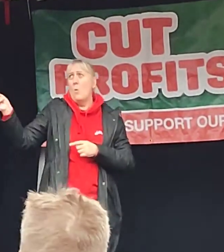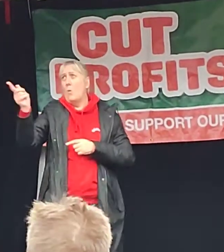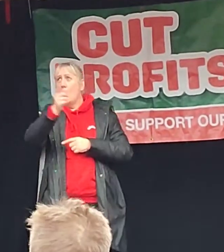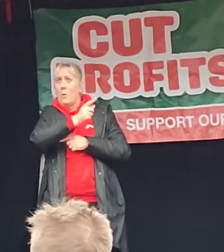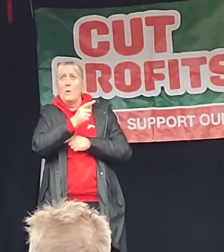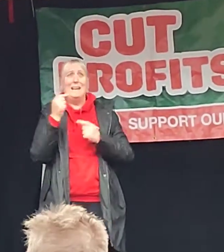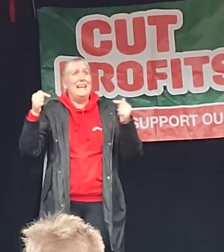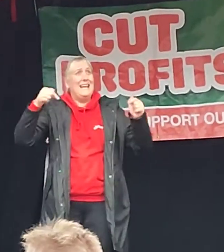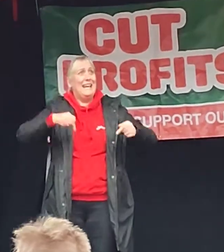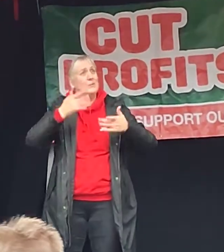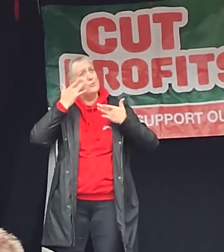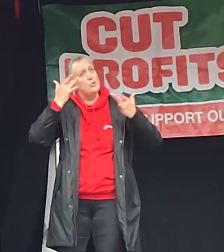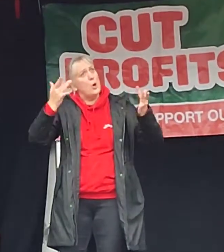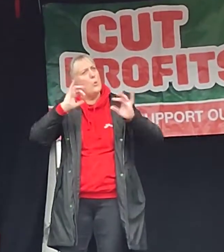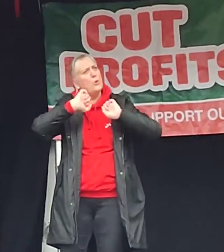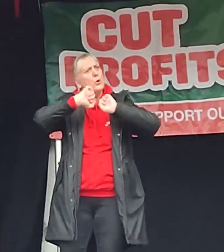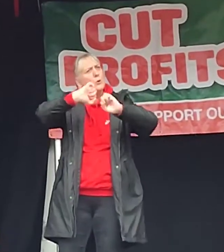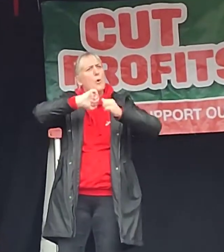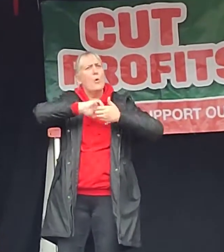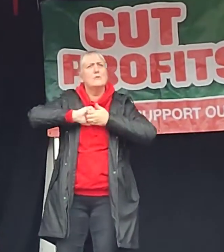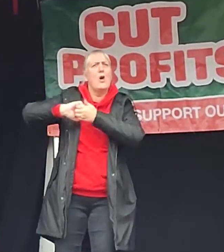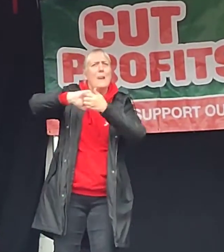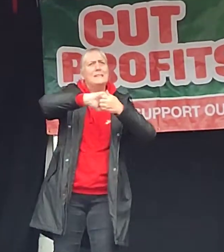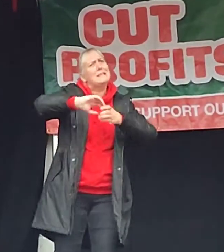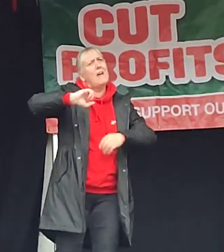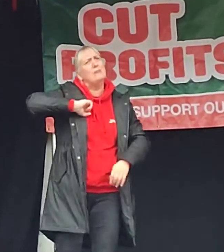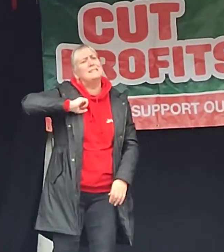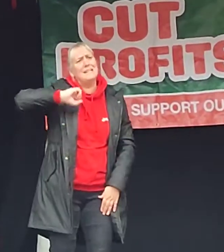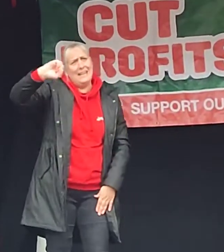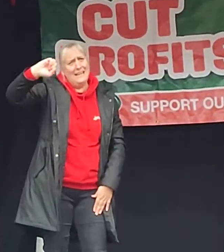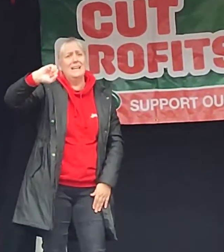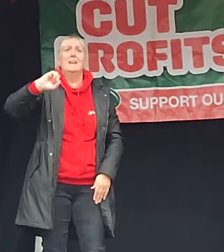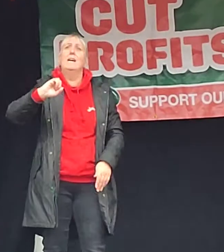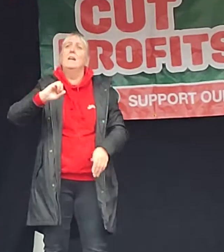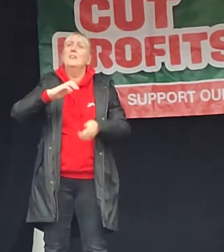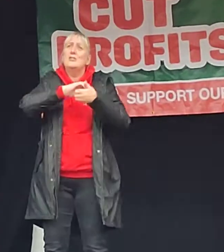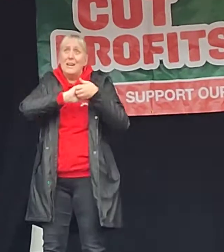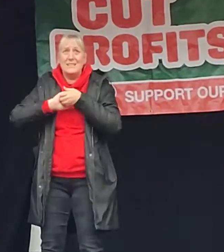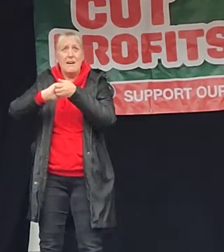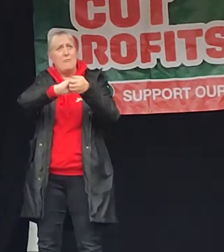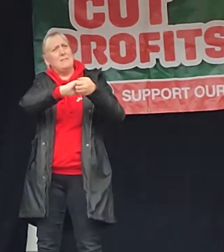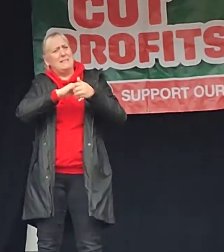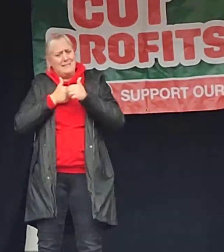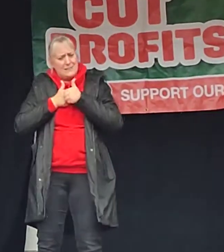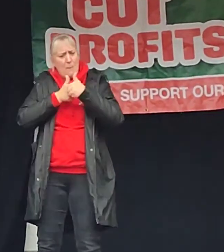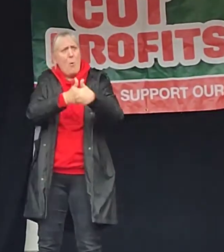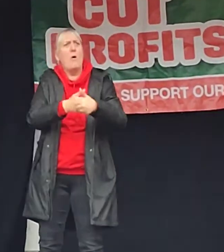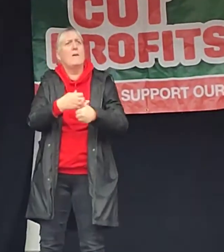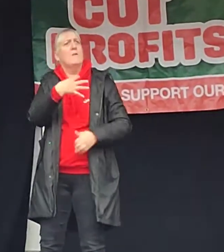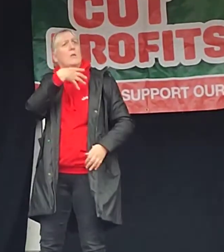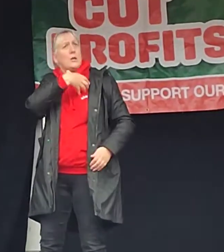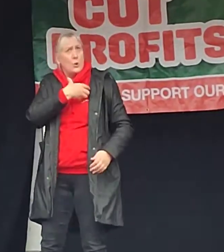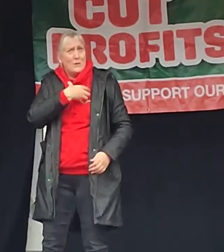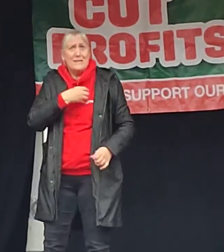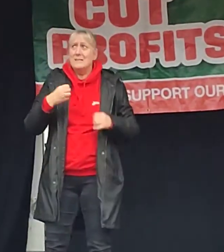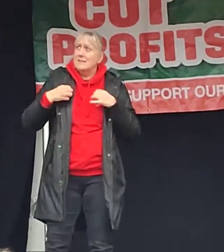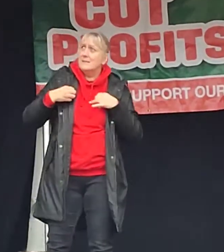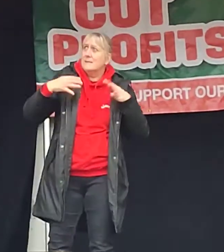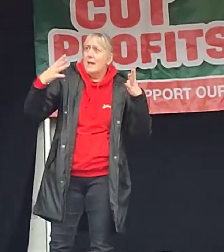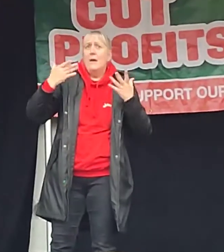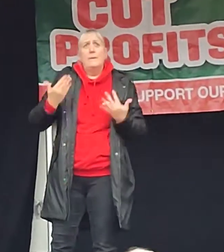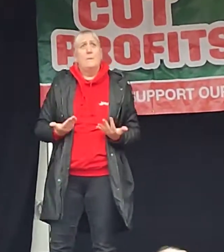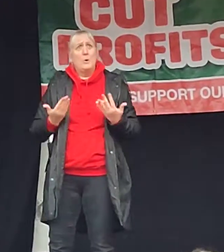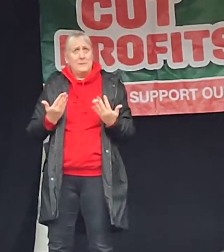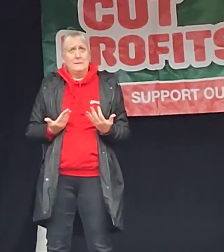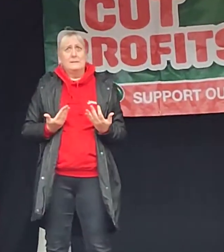show solidarity. Solidarity with those unions in dispute at the present time, defending their members and